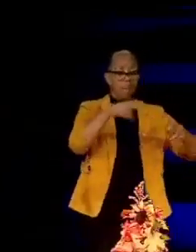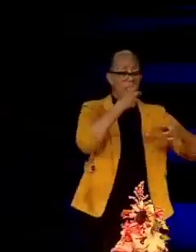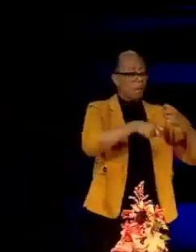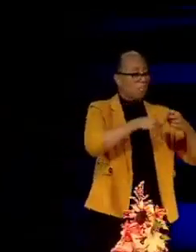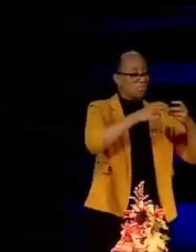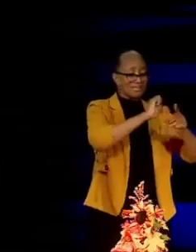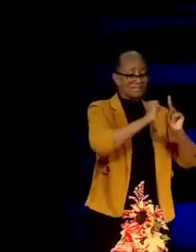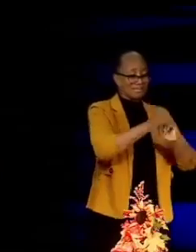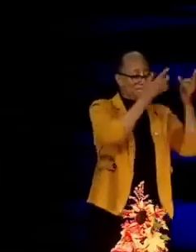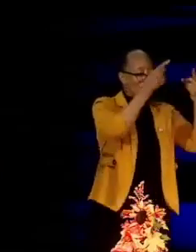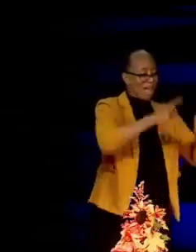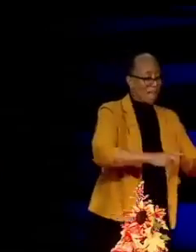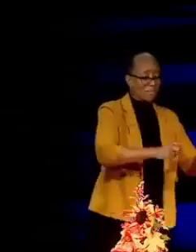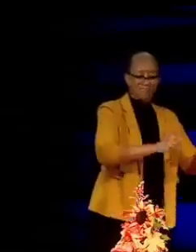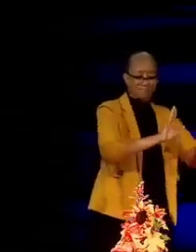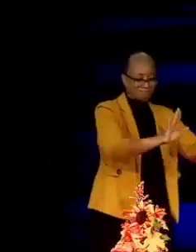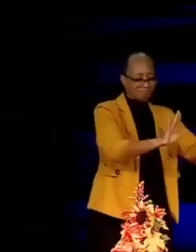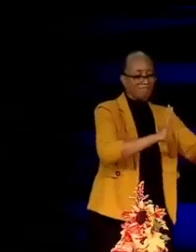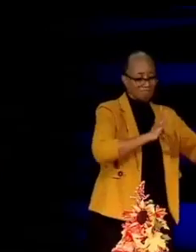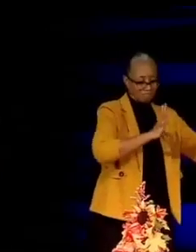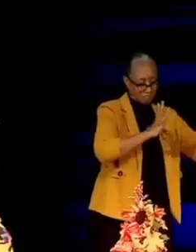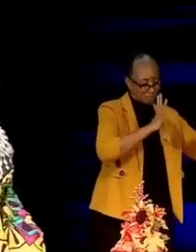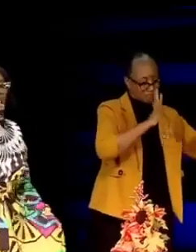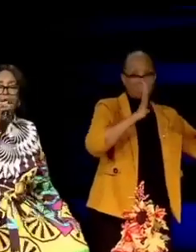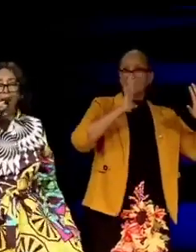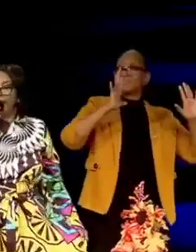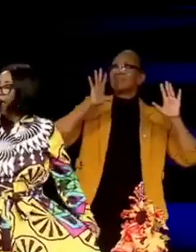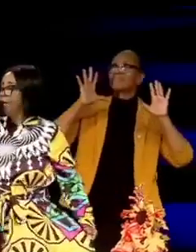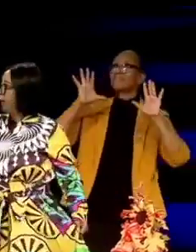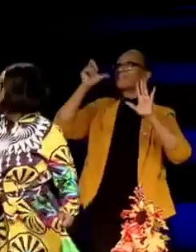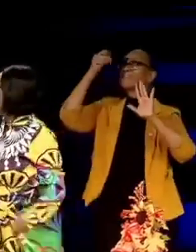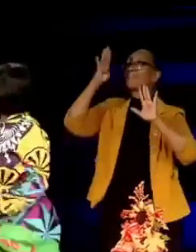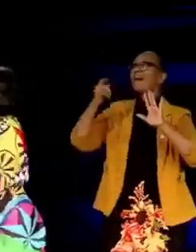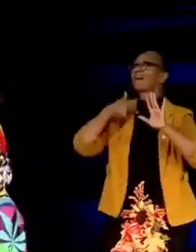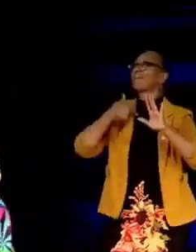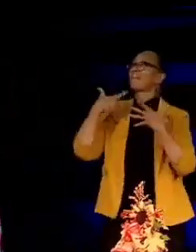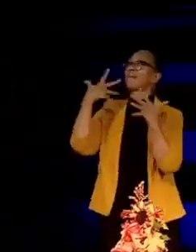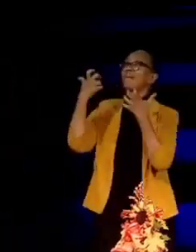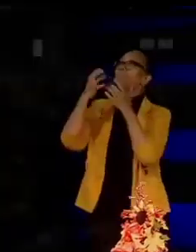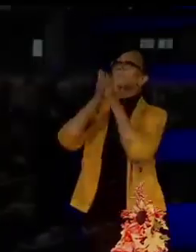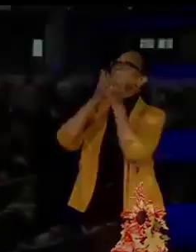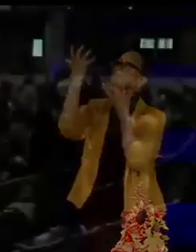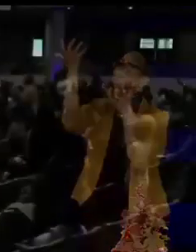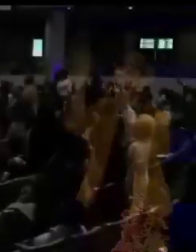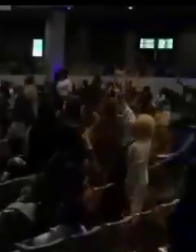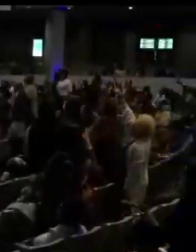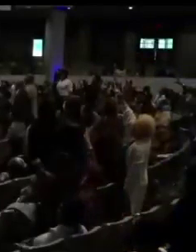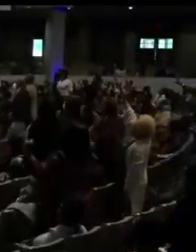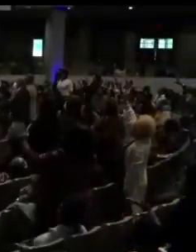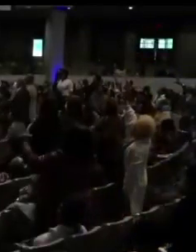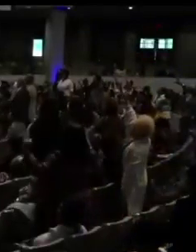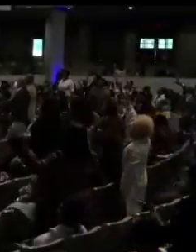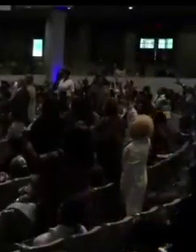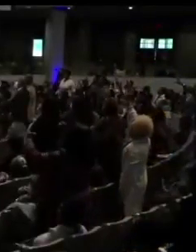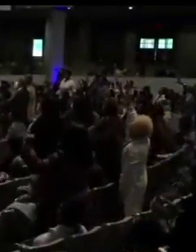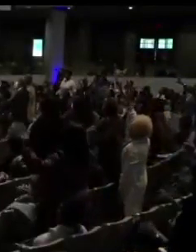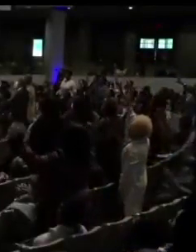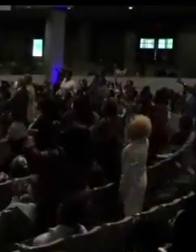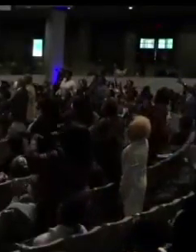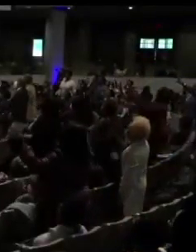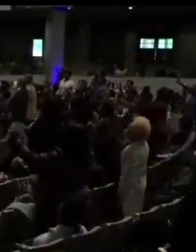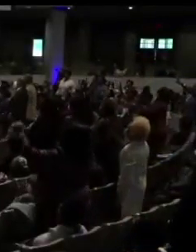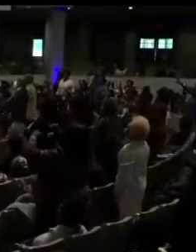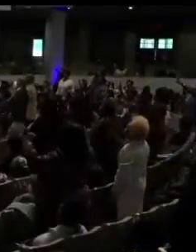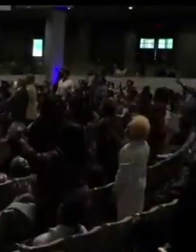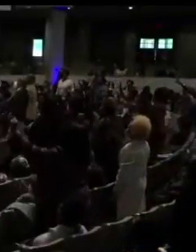secret closet, oh, I feel God up in here and begin to talk to him in the English, and then you went into